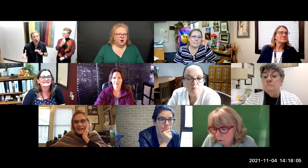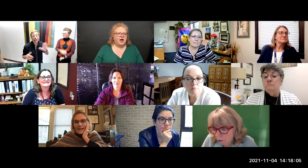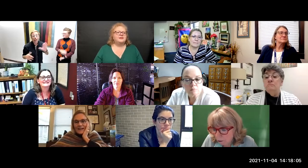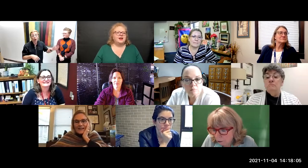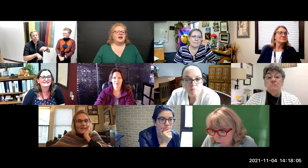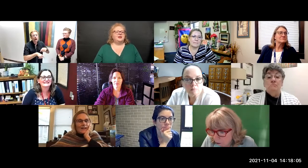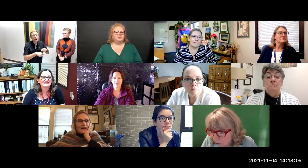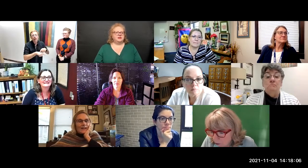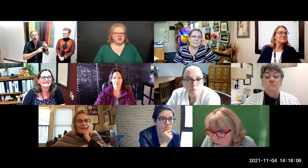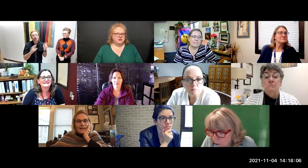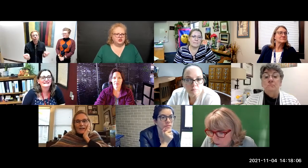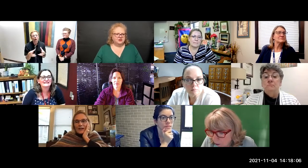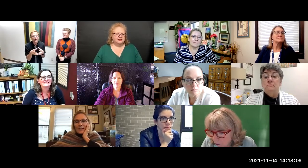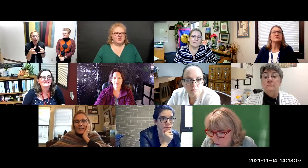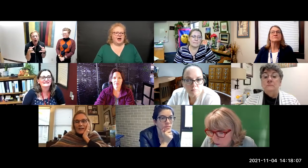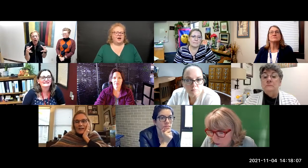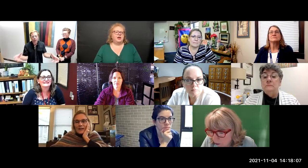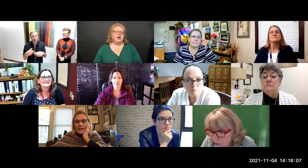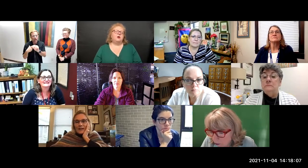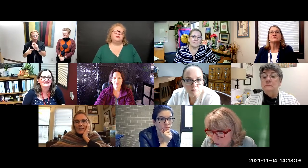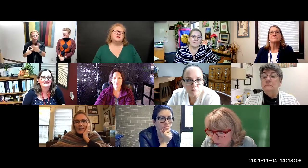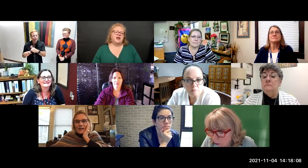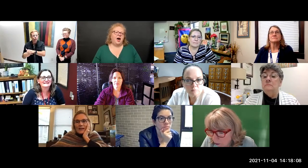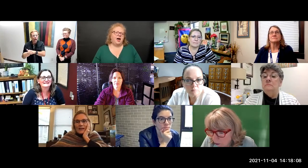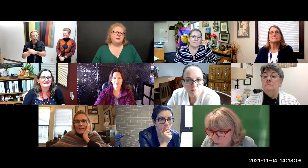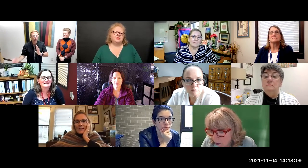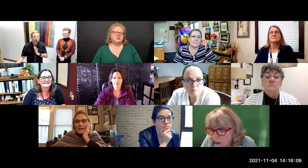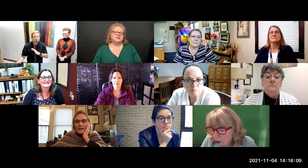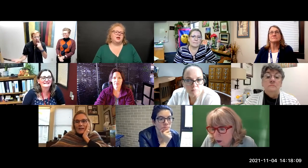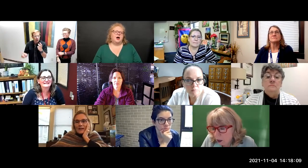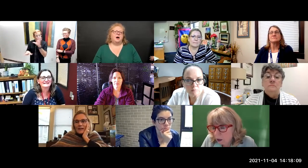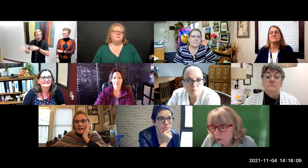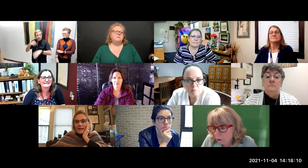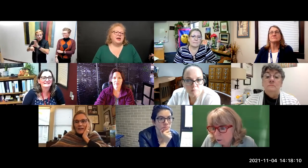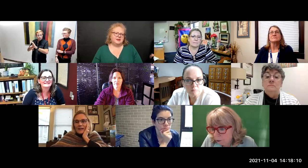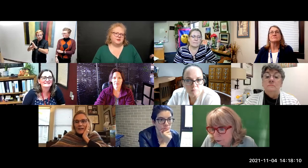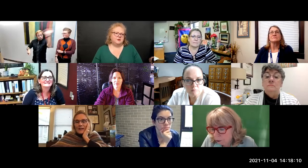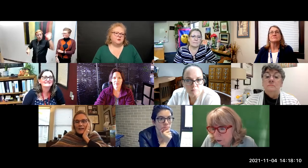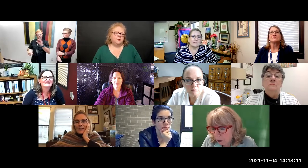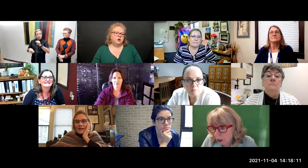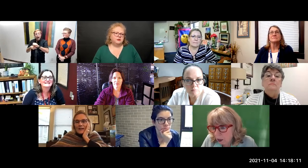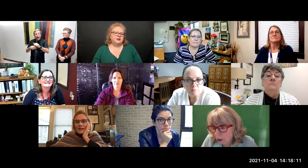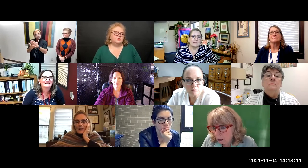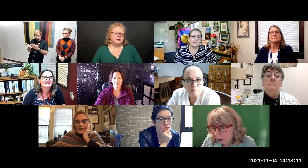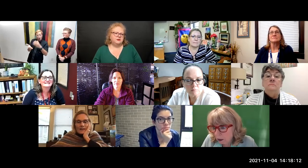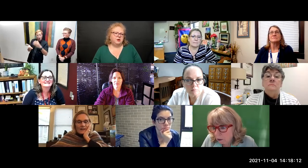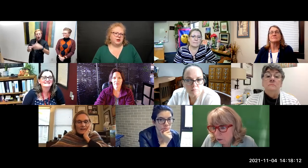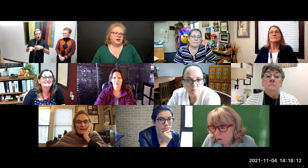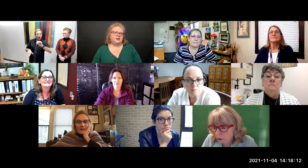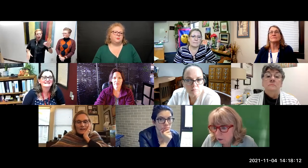Fremont, the teachers, their time, it's just amazing. The work that they're willing to put in and the